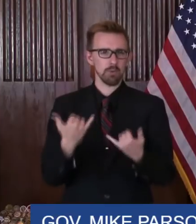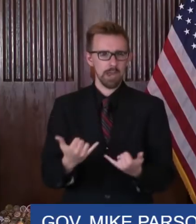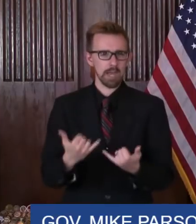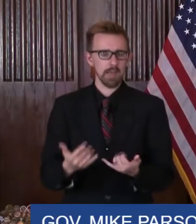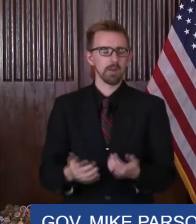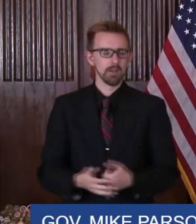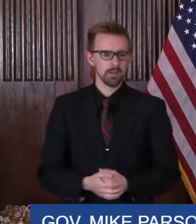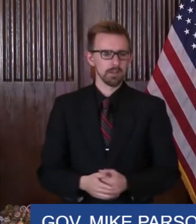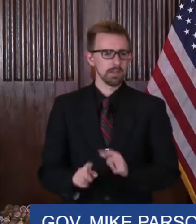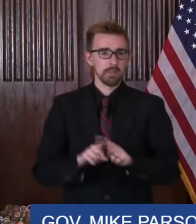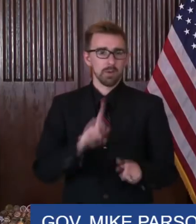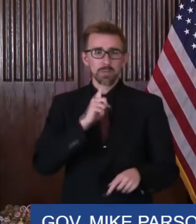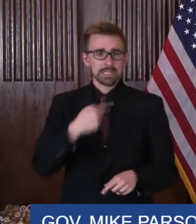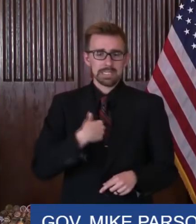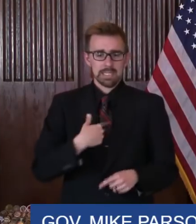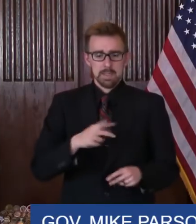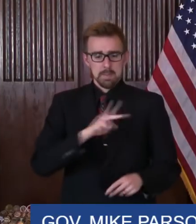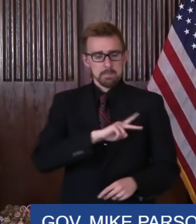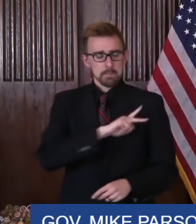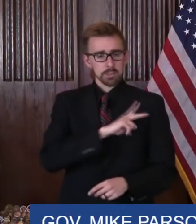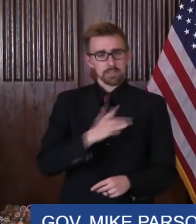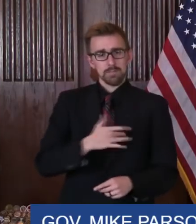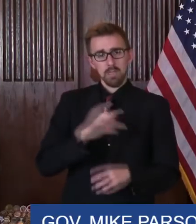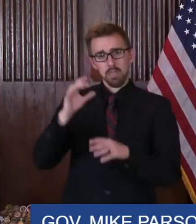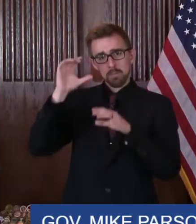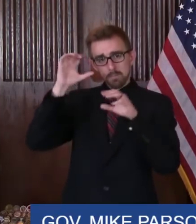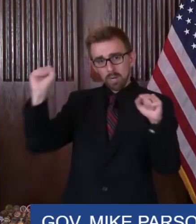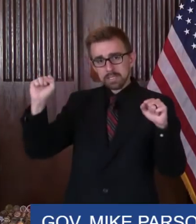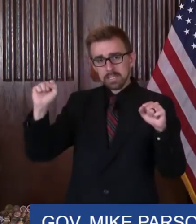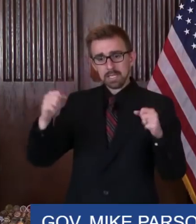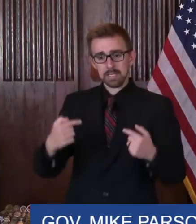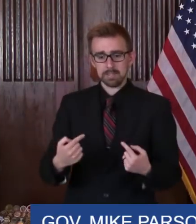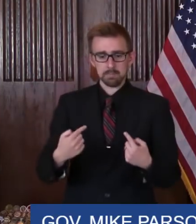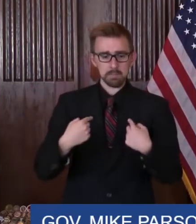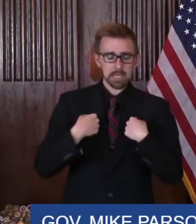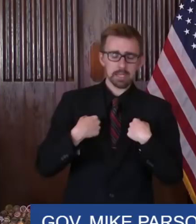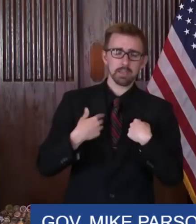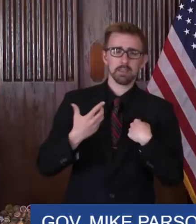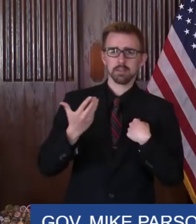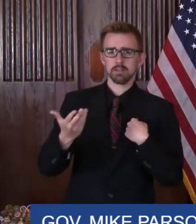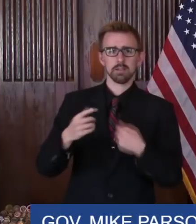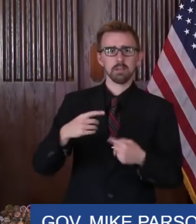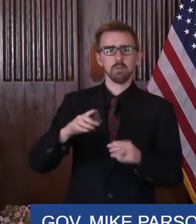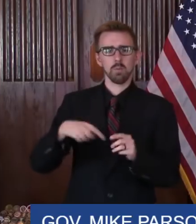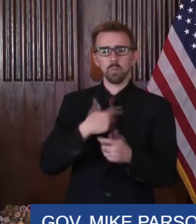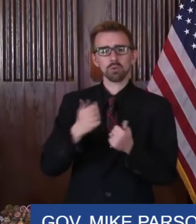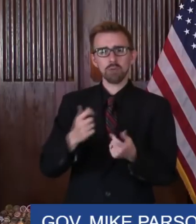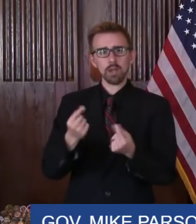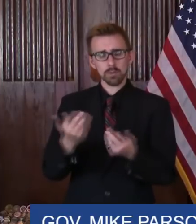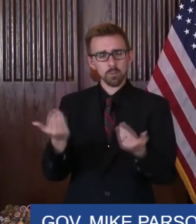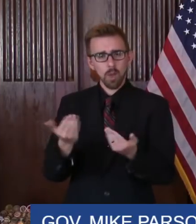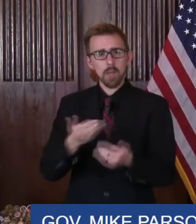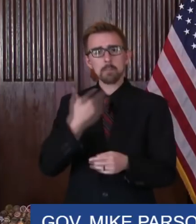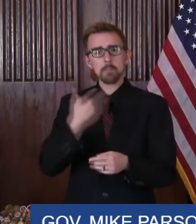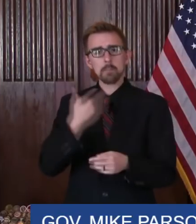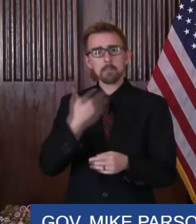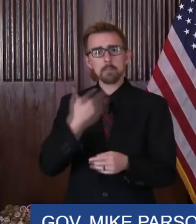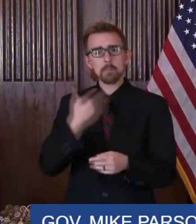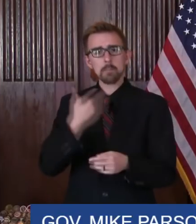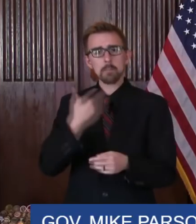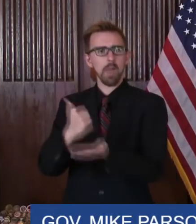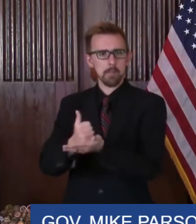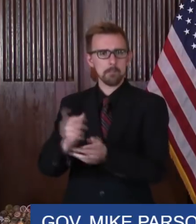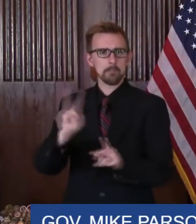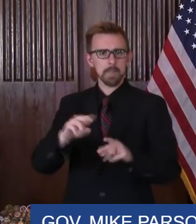process. But no, I don't personally think the president did. I don't think I've done anything. All we're trying to do is to do the best we can to help the people